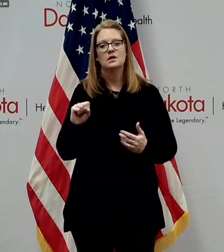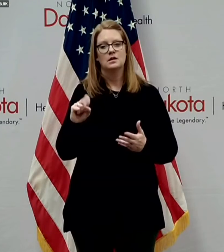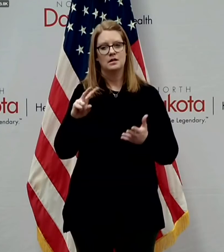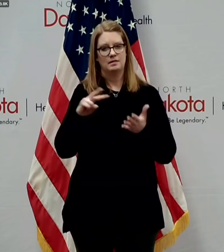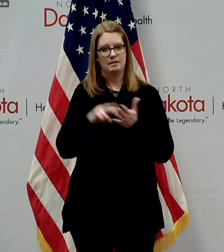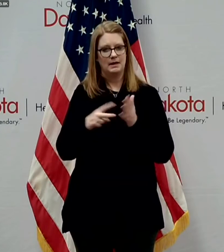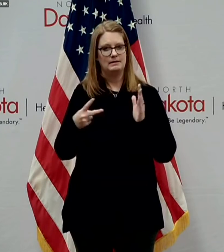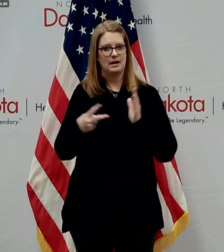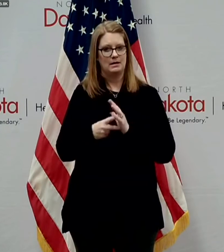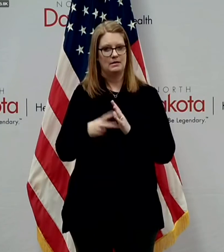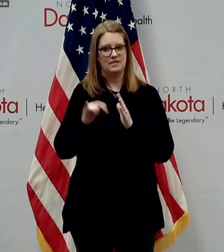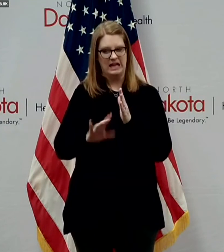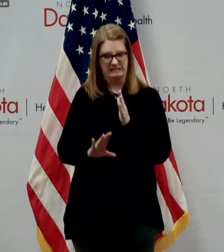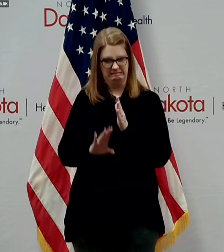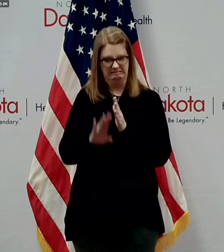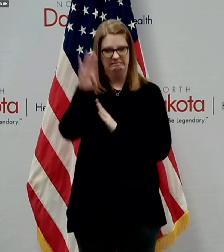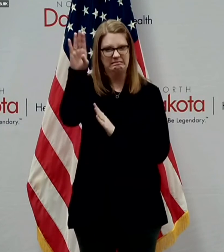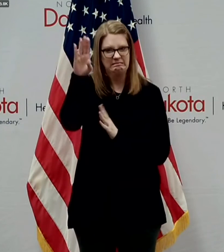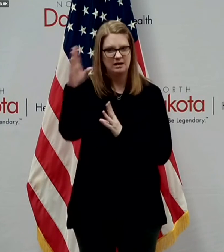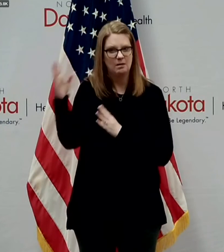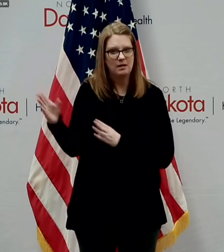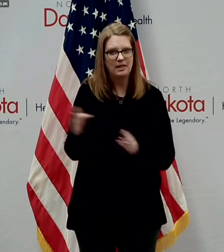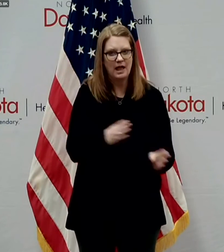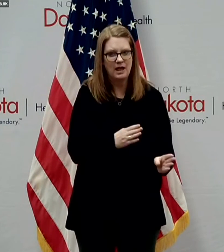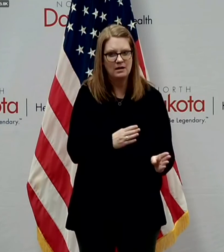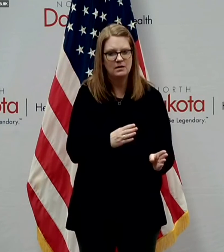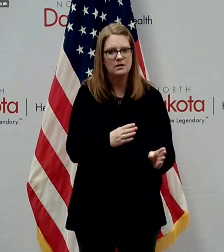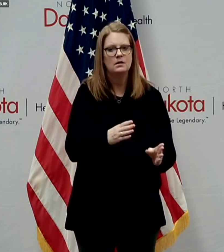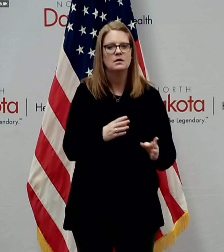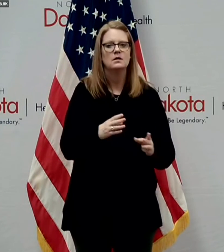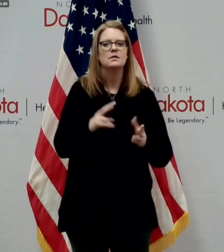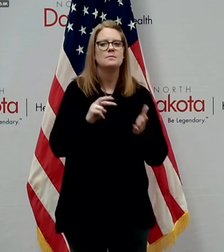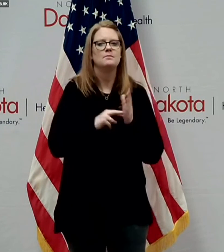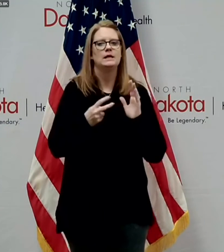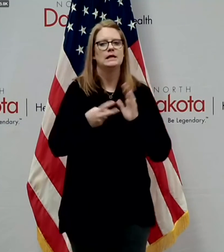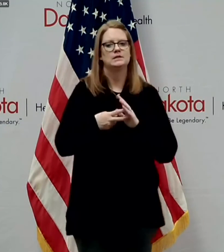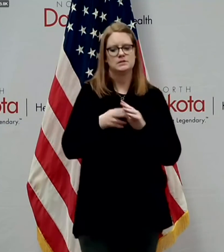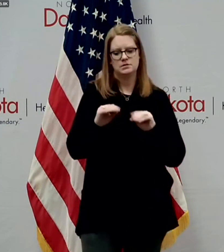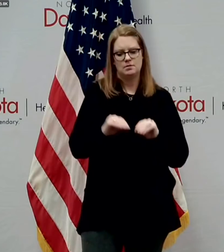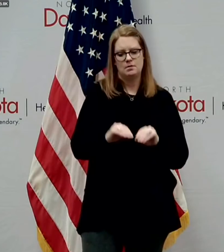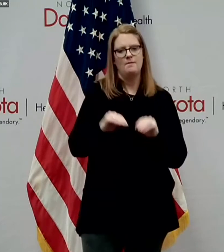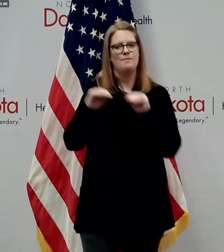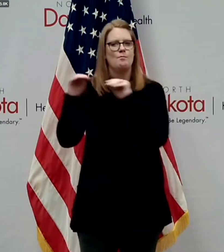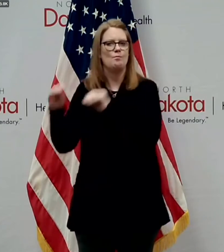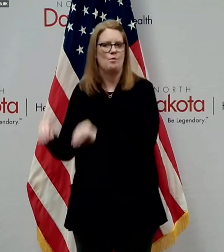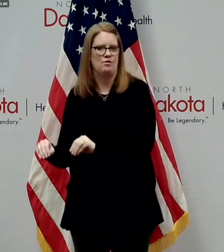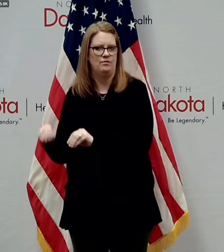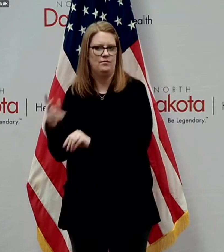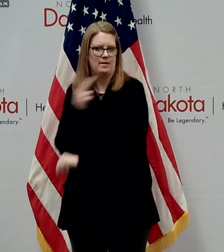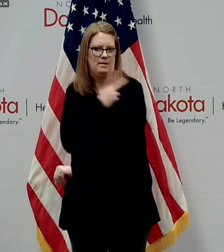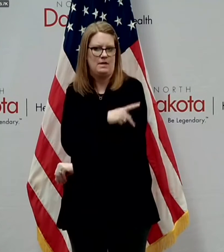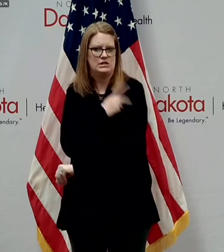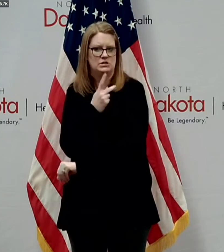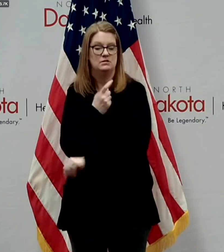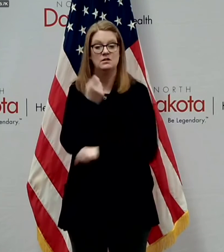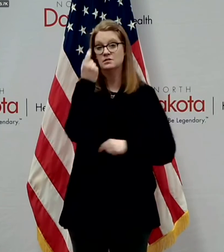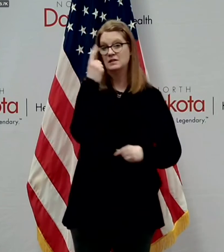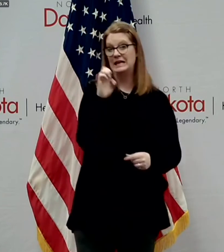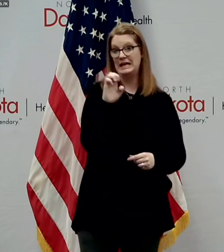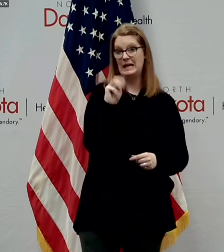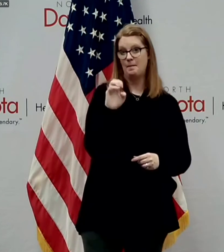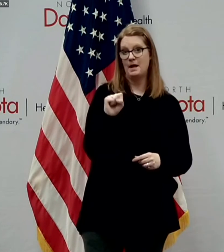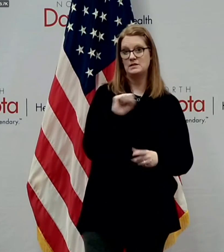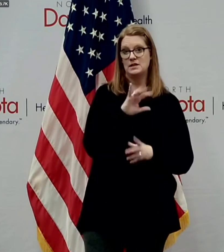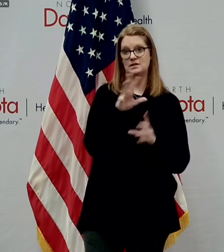surge plan is to be able to transfer patients, and that's why EMS is so involved in the plan, because we